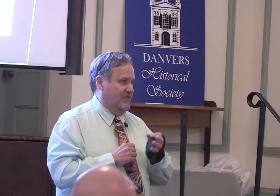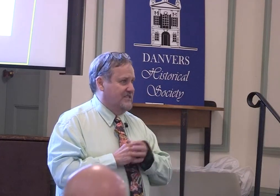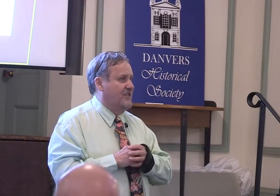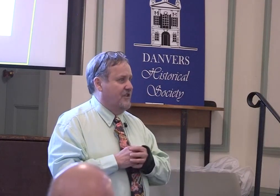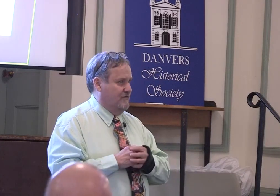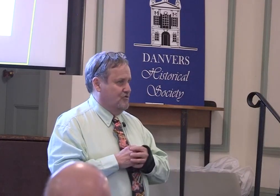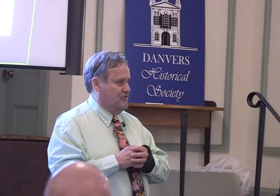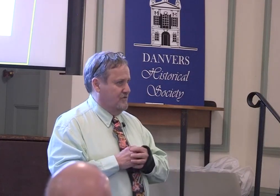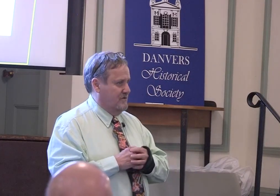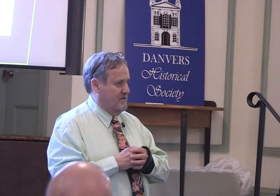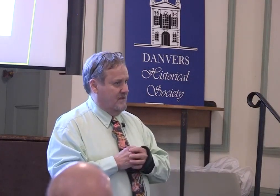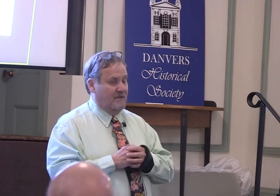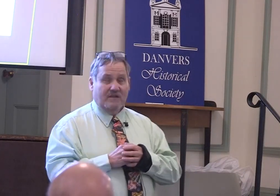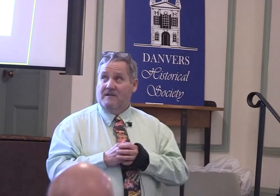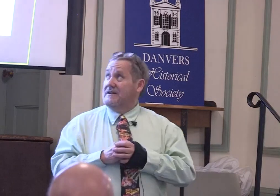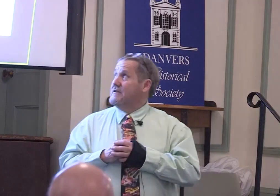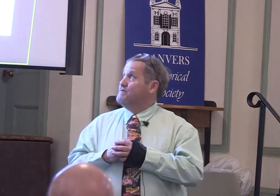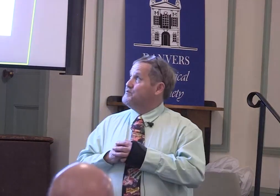really need this in the future.